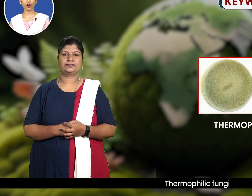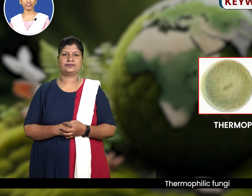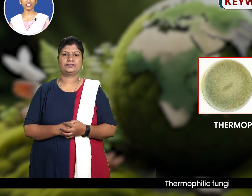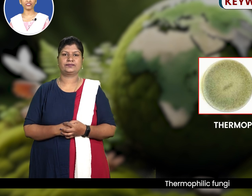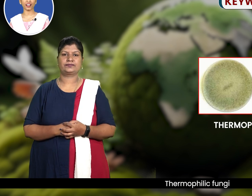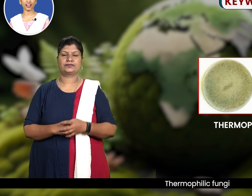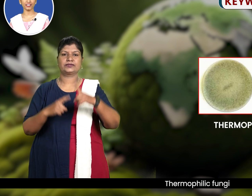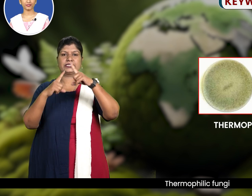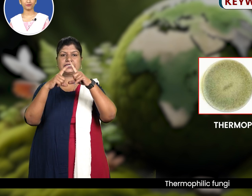thermophilic fungi,